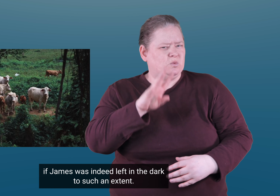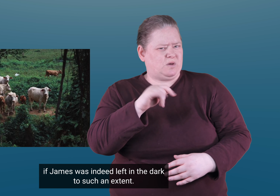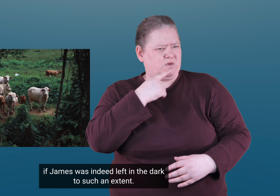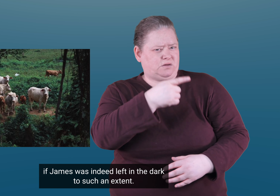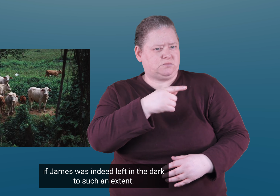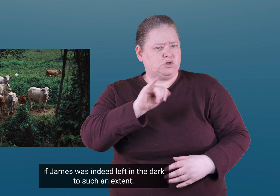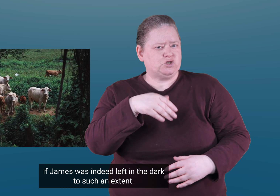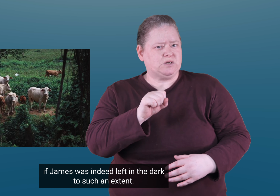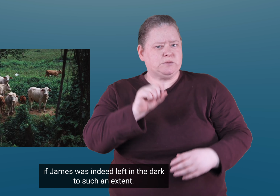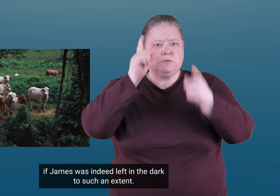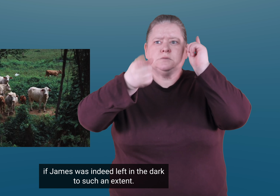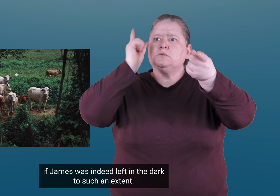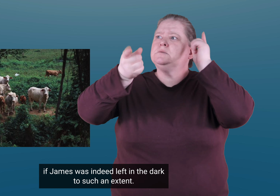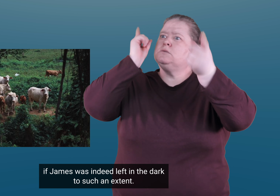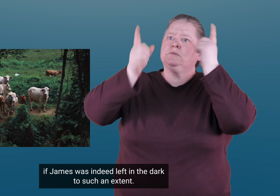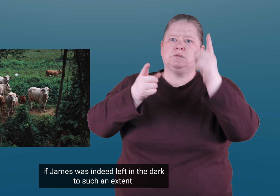to such an extent.